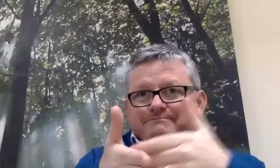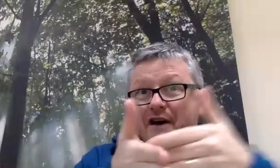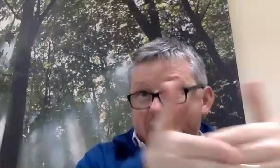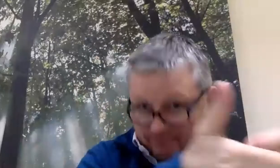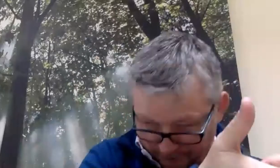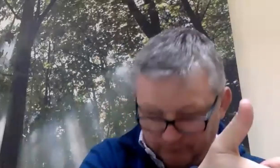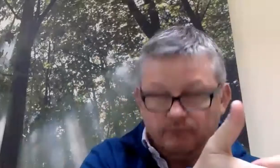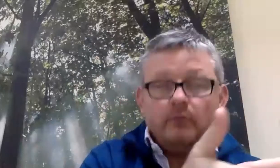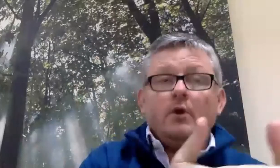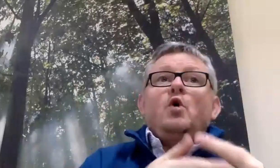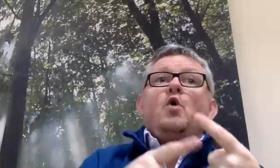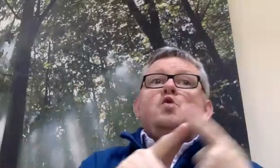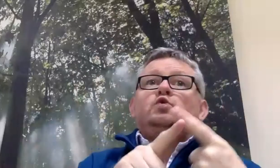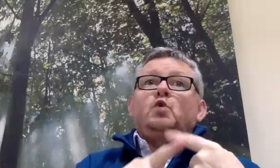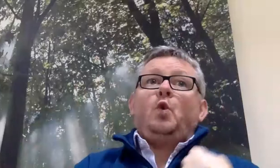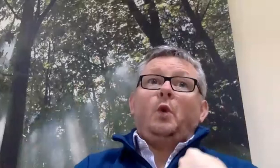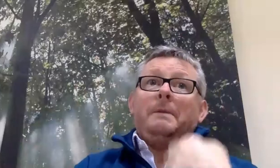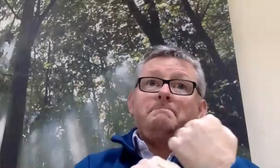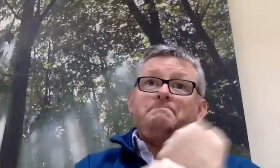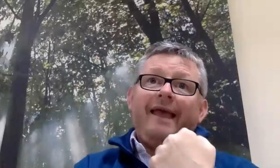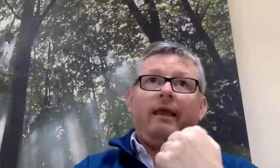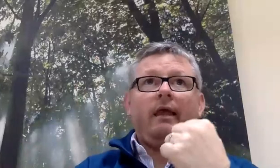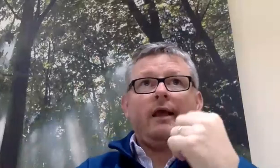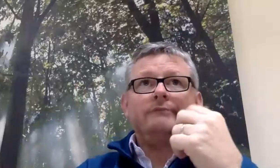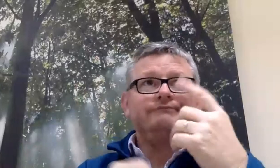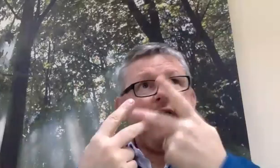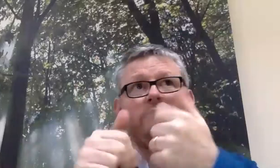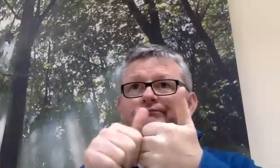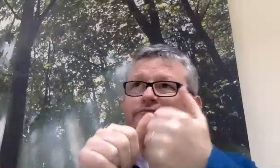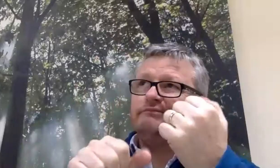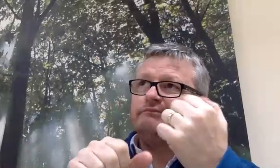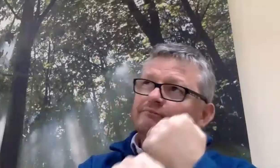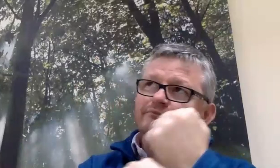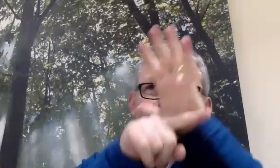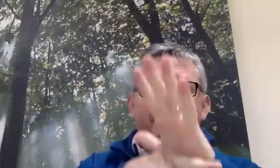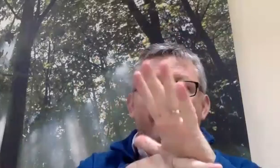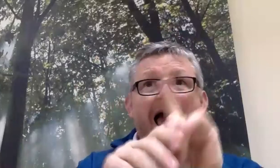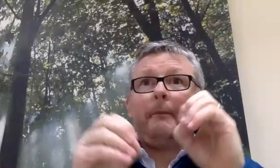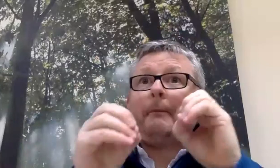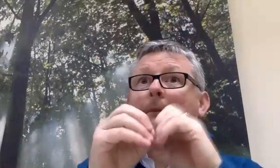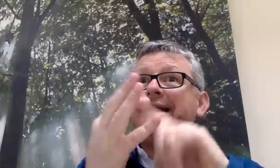deaf children who face language barriers, and there's an app there for two. We also make programs